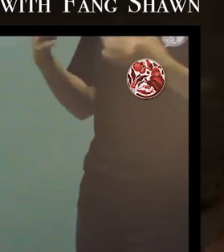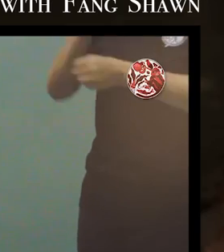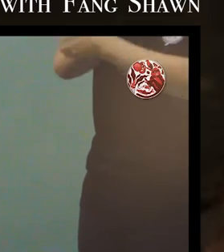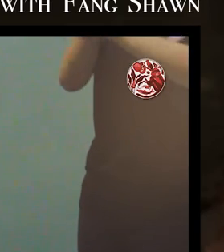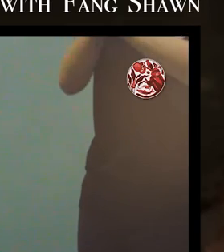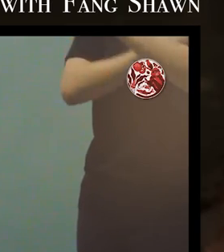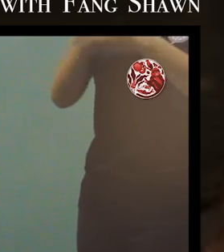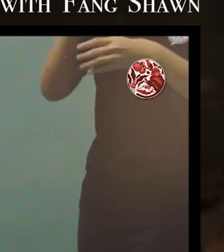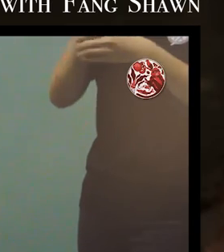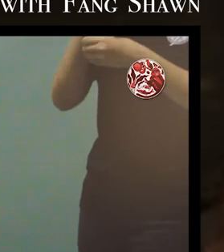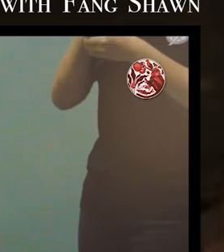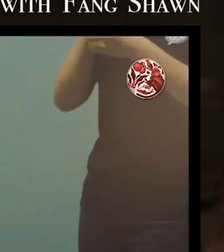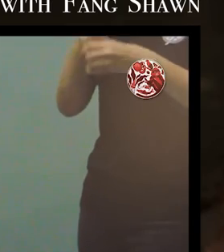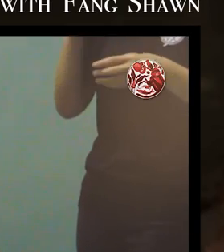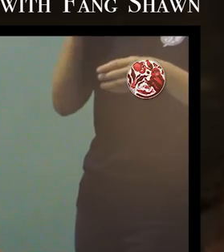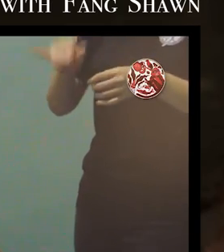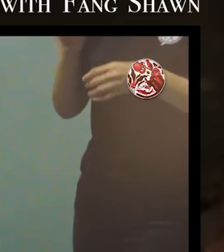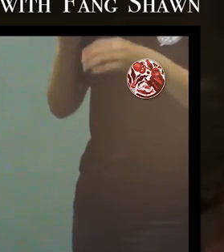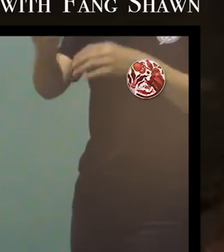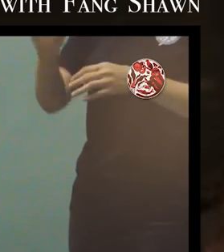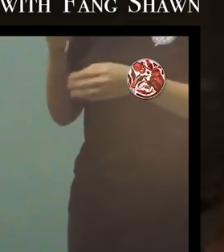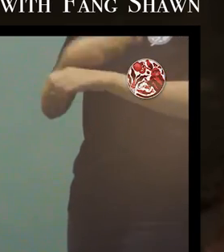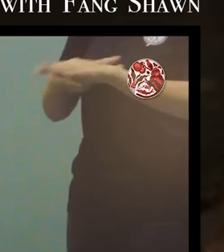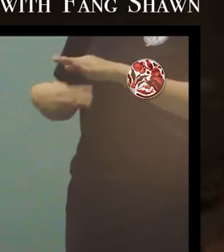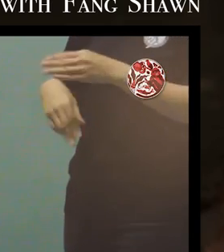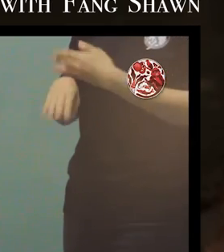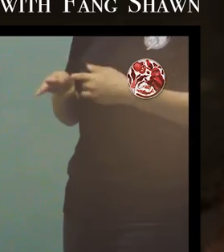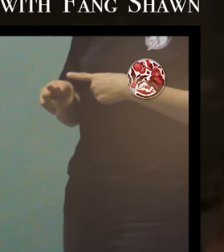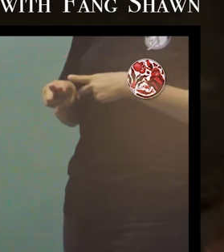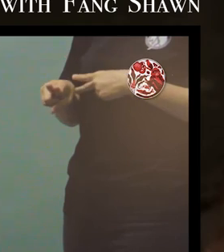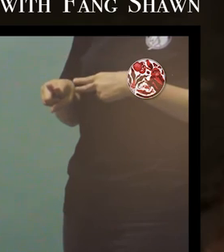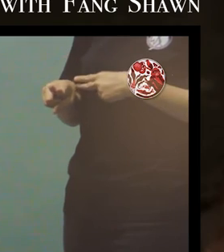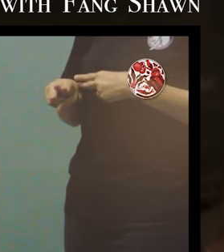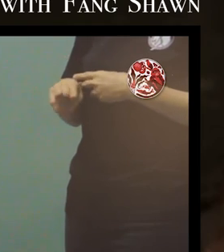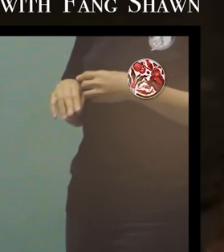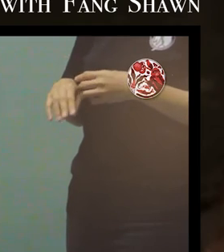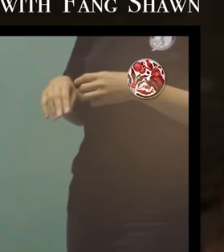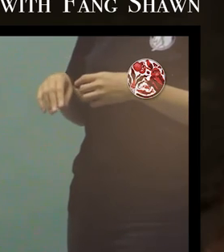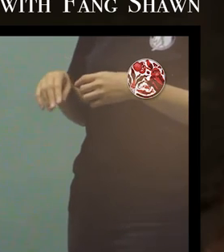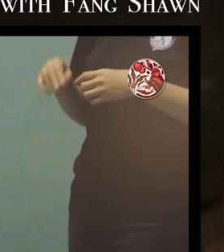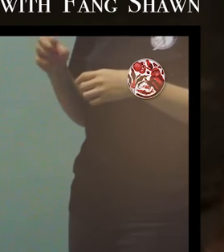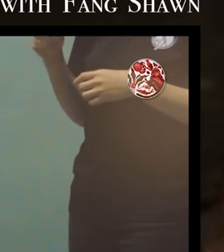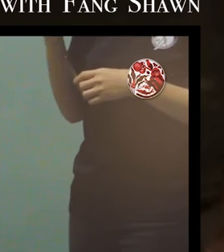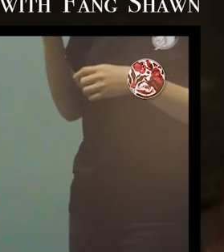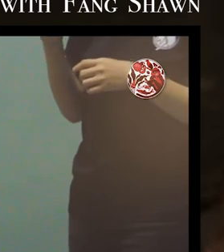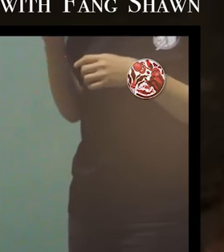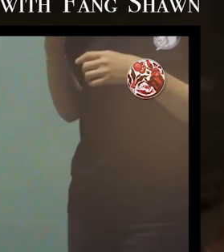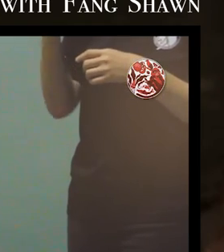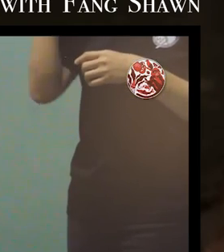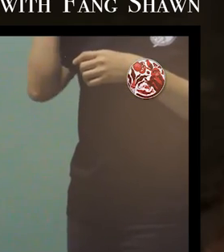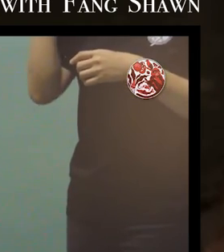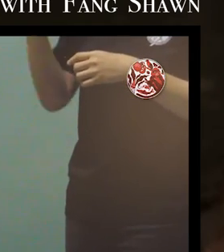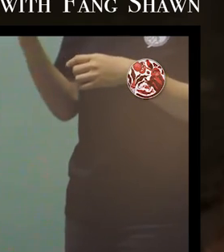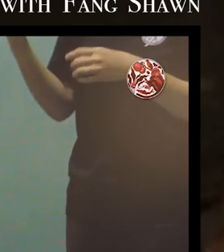in nature, trying to understand the effects of this human-wildlife overlap, or you know, choosing the right creator to follow